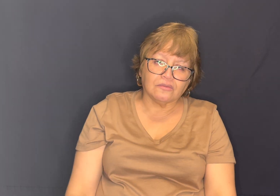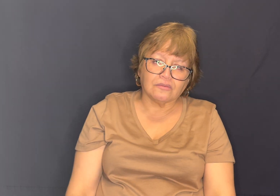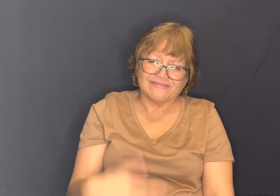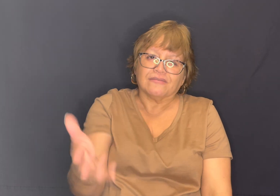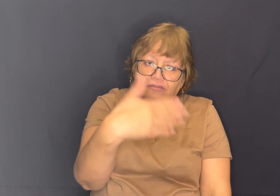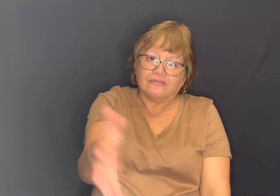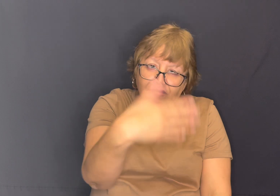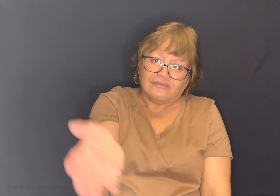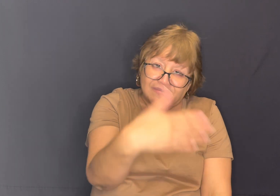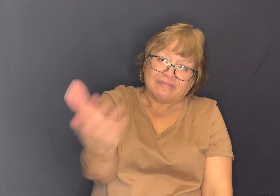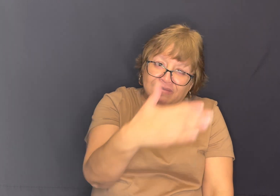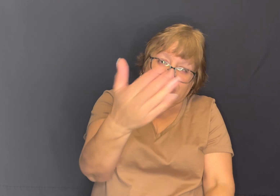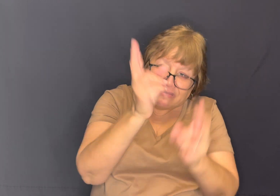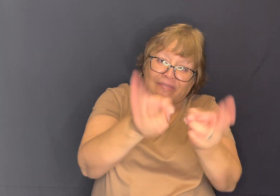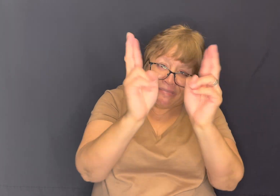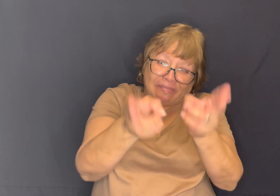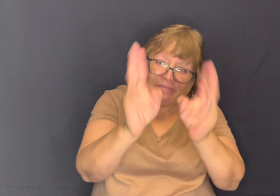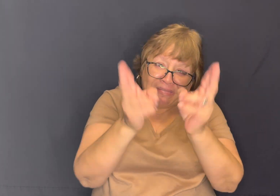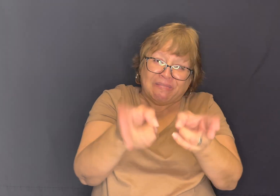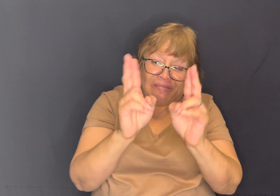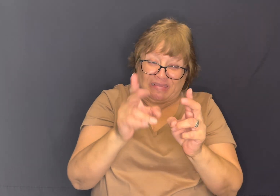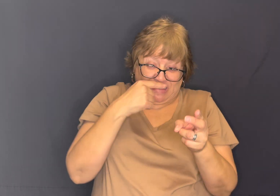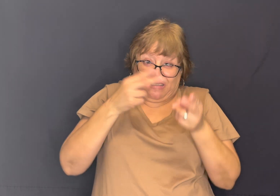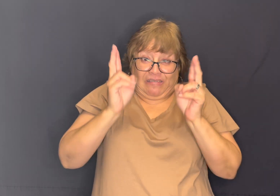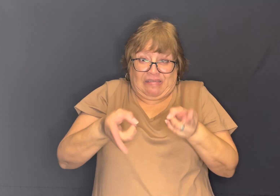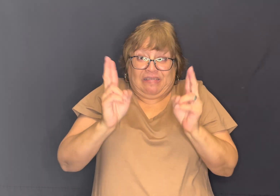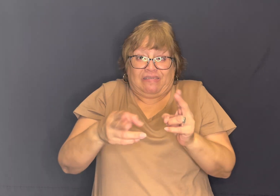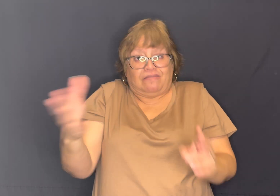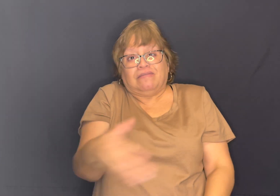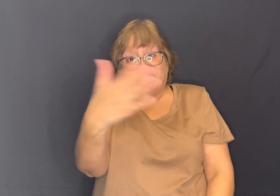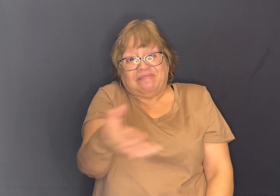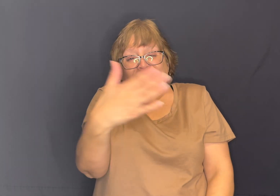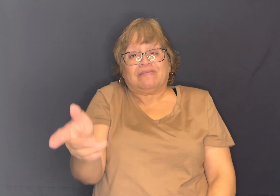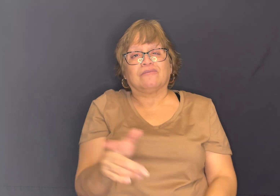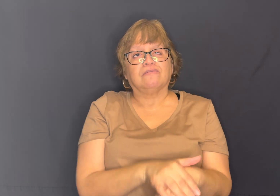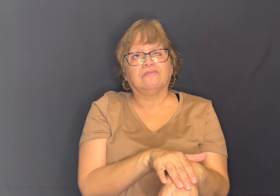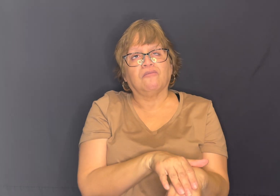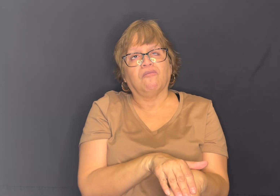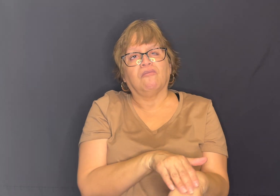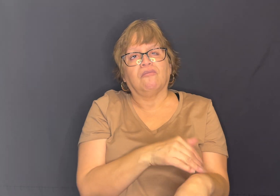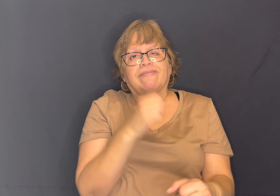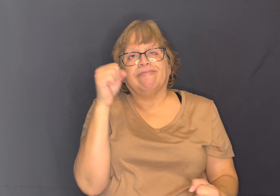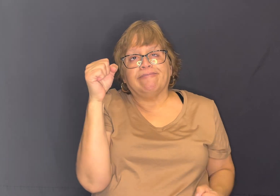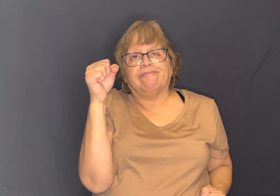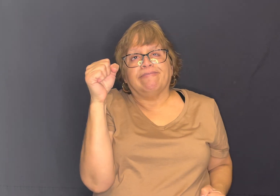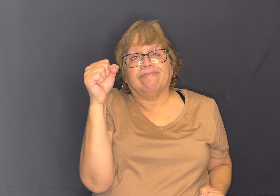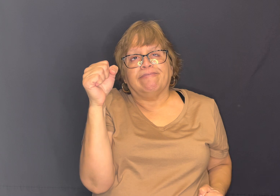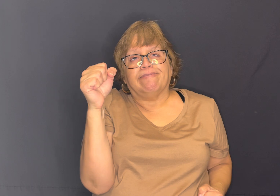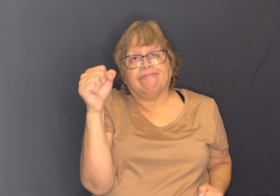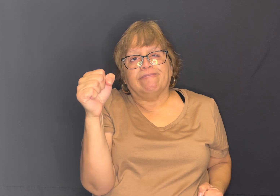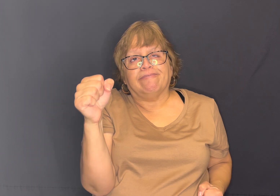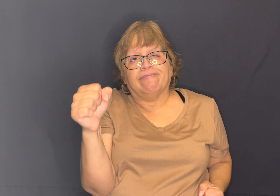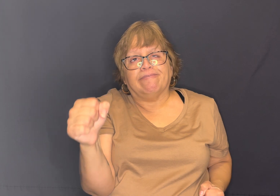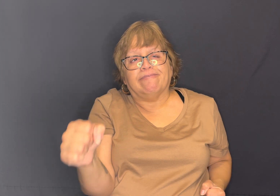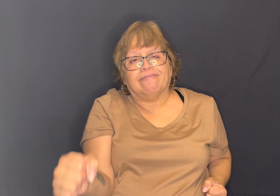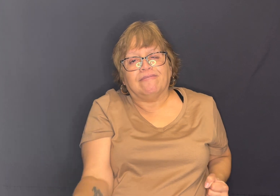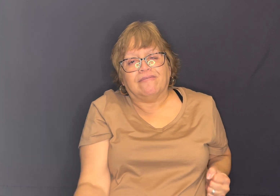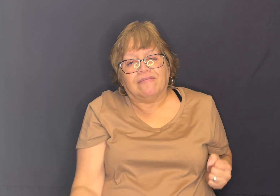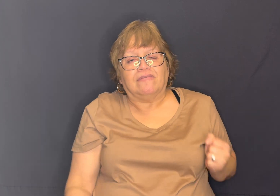So slow. Come on, come on, come on, come on, come on. Hurry, hurry, hurry, hurry. This is the sign for hurry. You can do it either way with the H hand, and